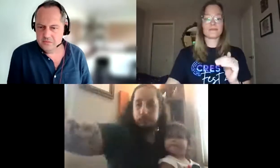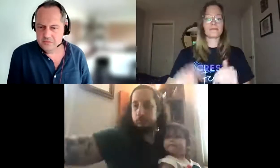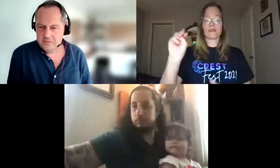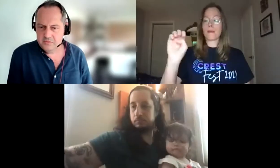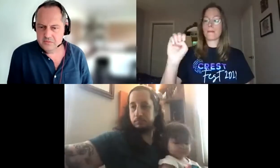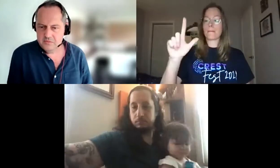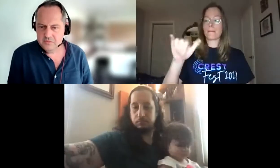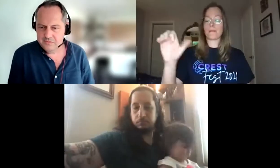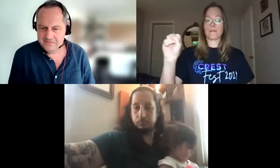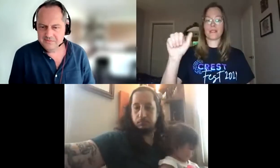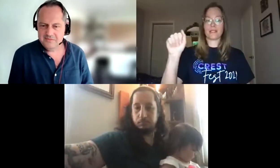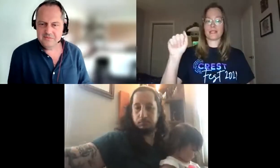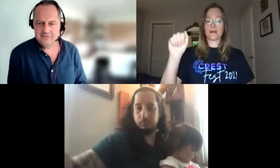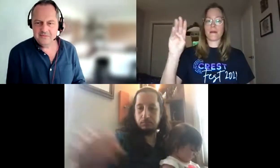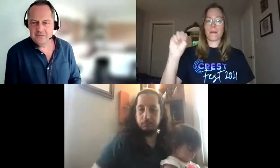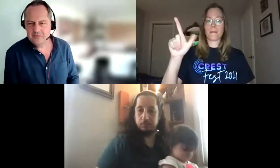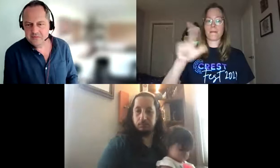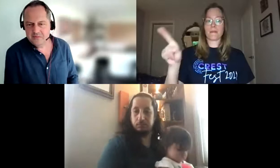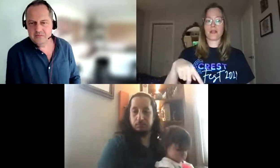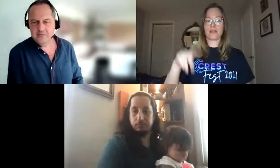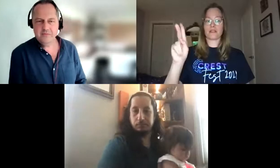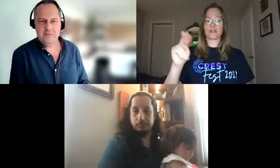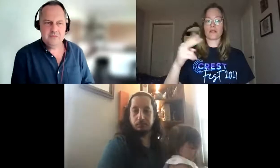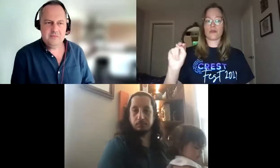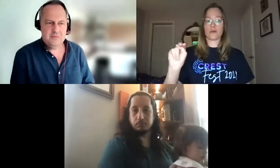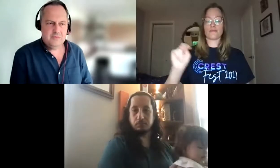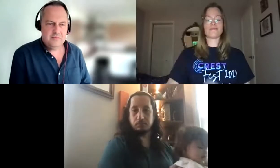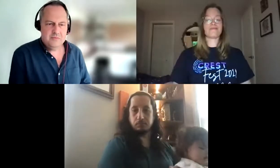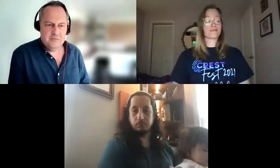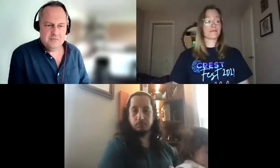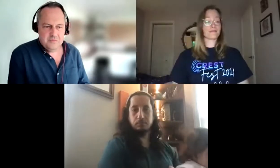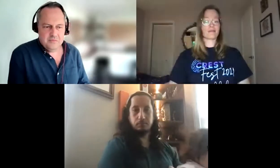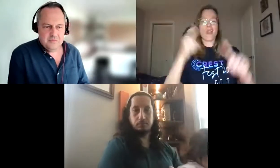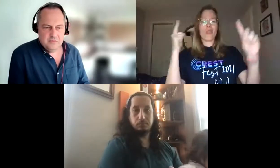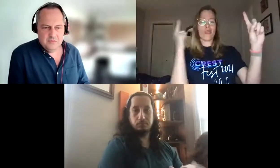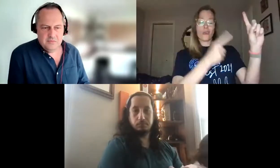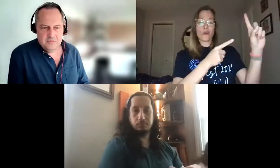along with my colleague, Melissa Malskune.